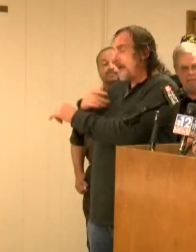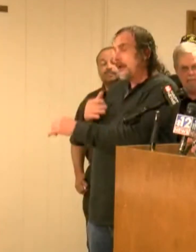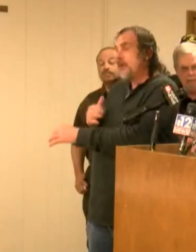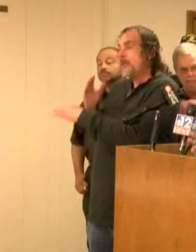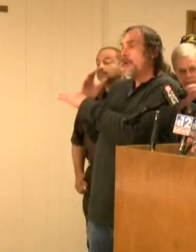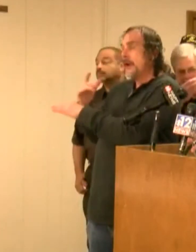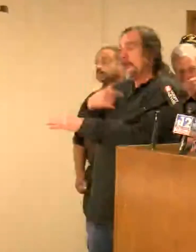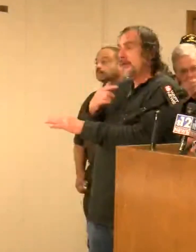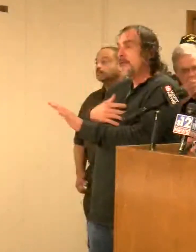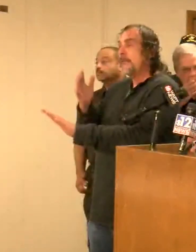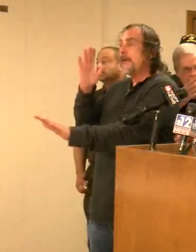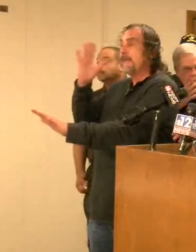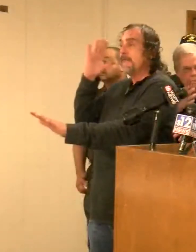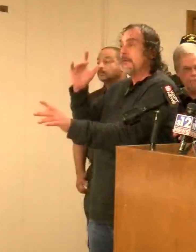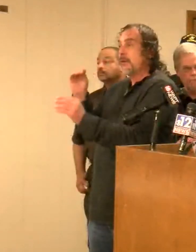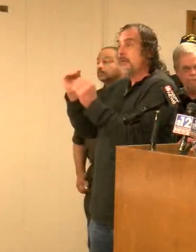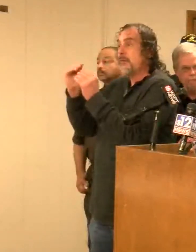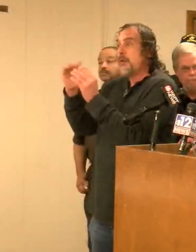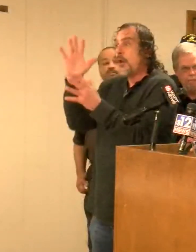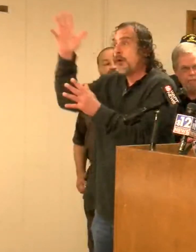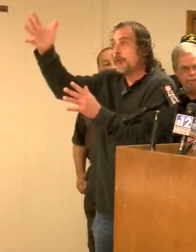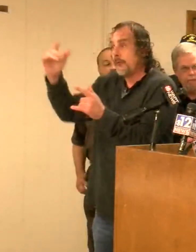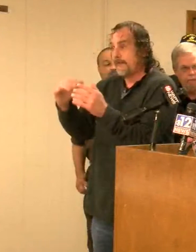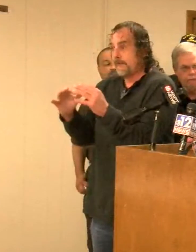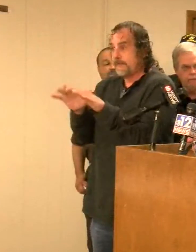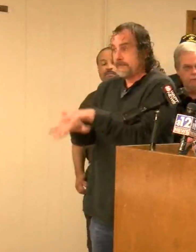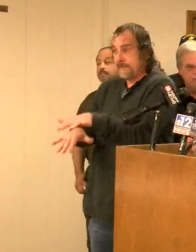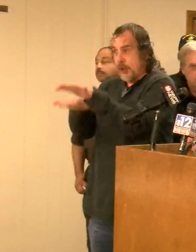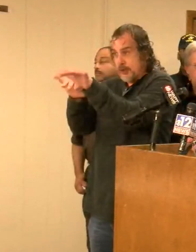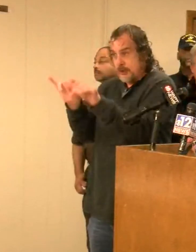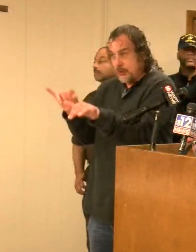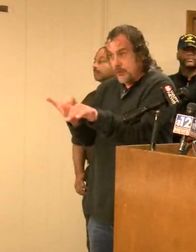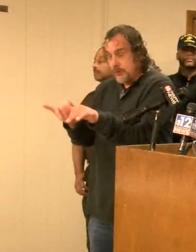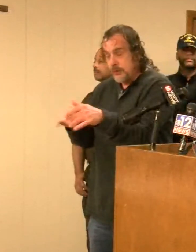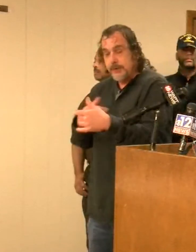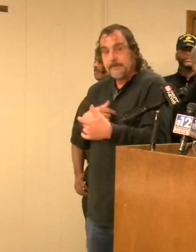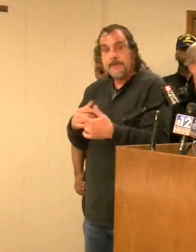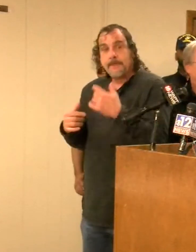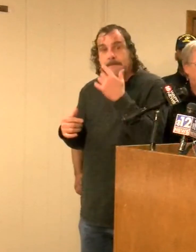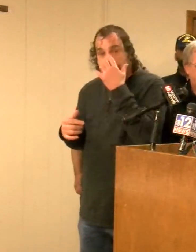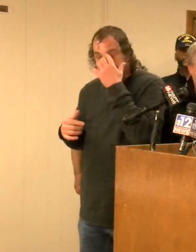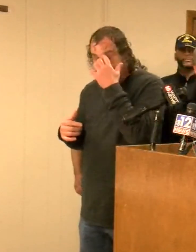floods. That's all I have at this time. I think we'll take questions at the end. Yes, sir.